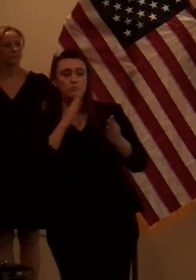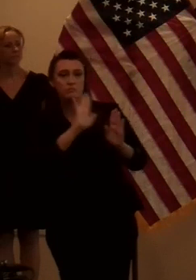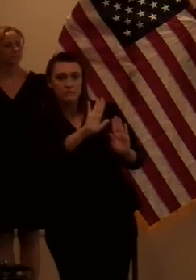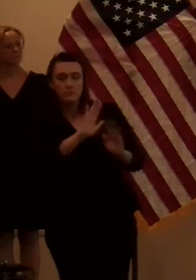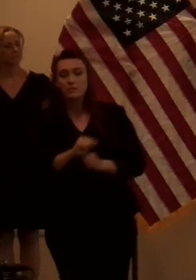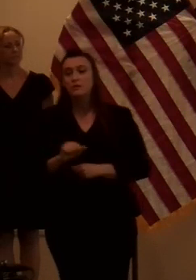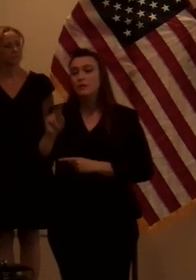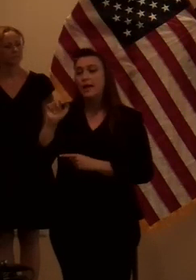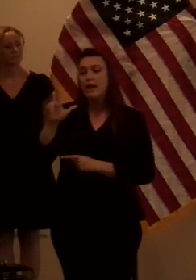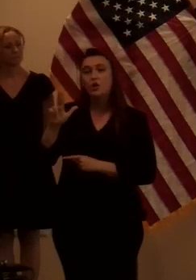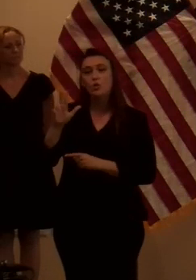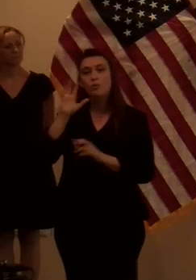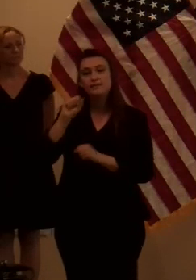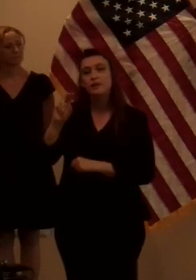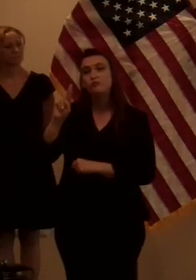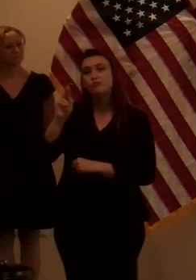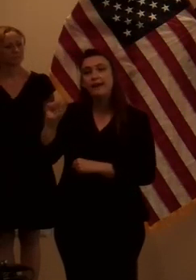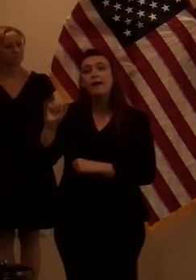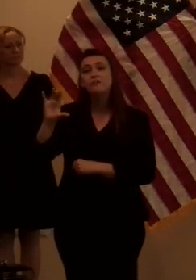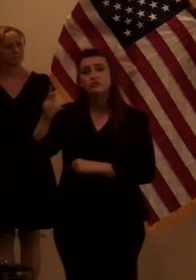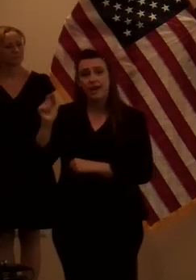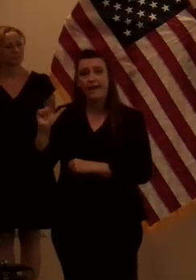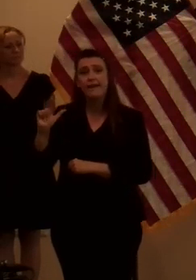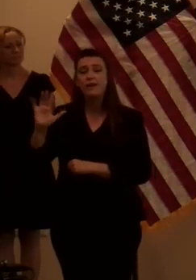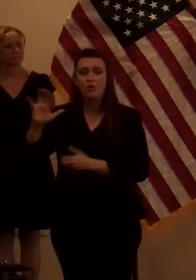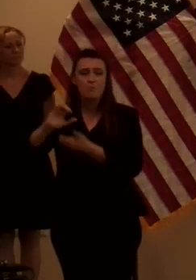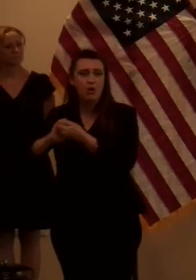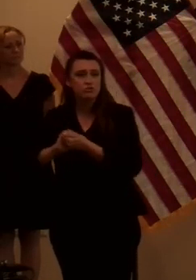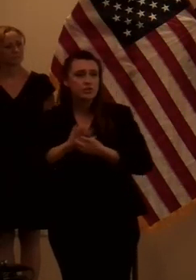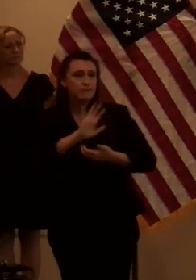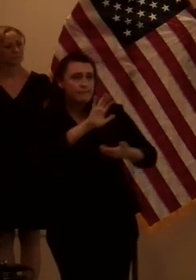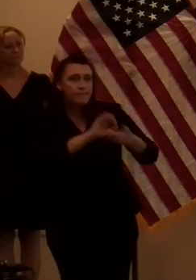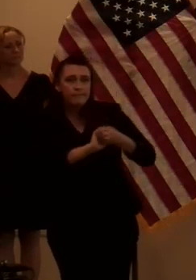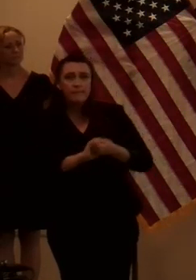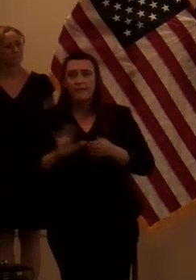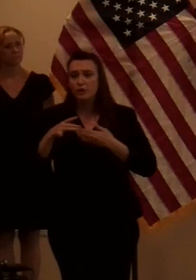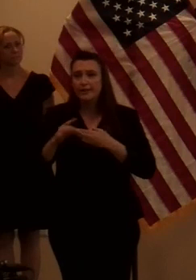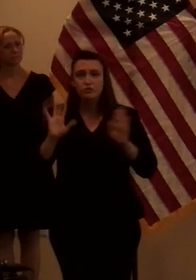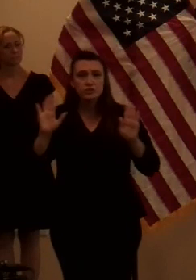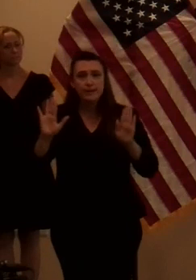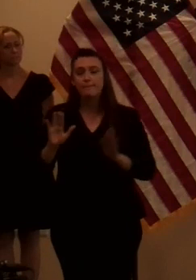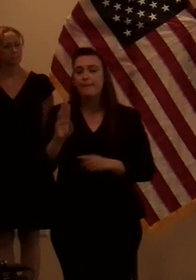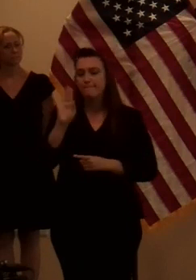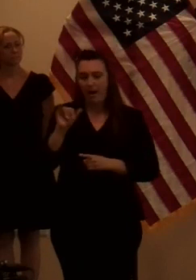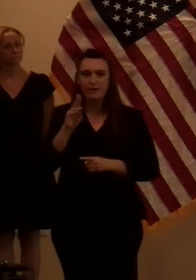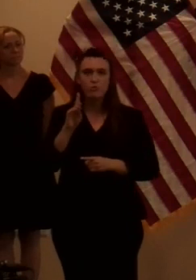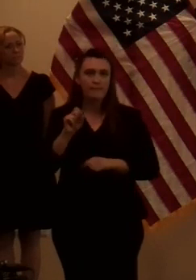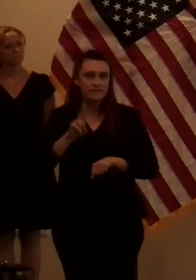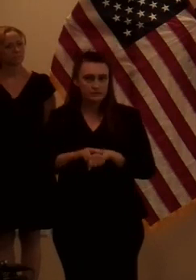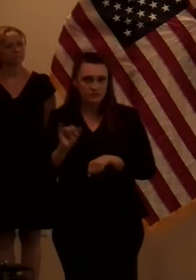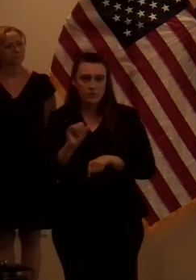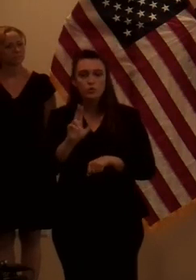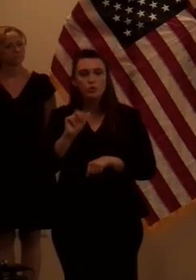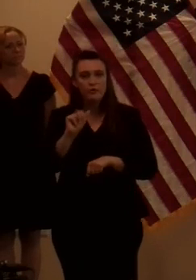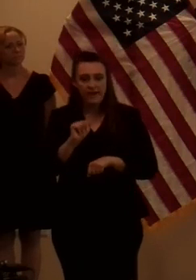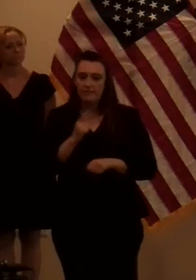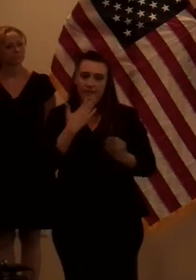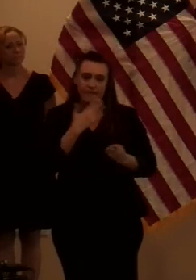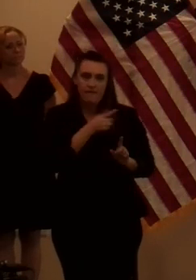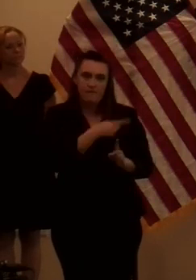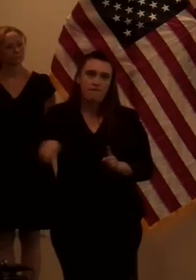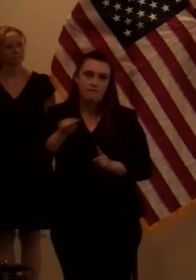Rita Chang for their partnership and leadership during this time, along with Dr. Bobby Robbins from the University of